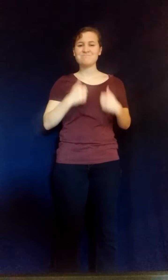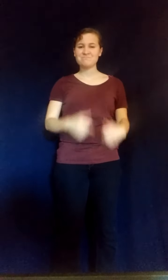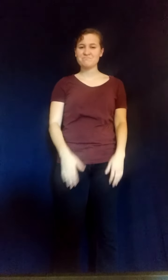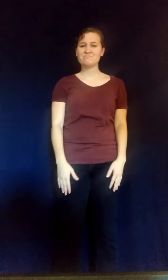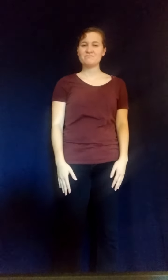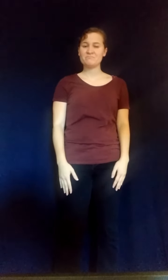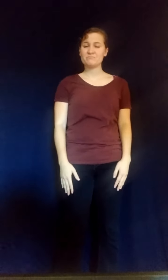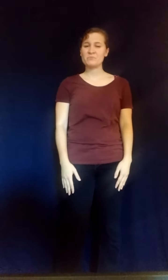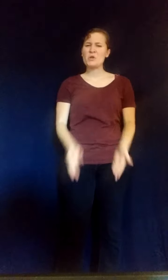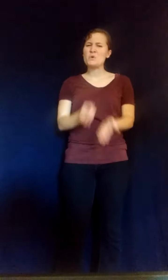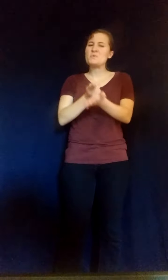Truth